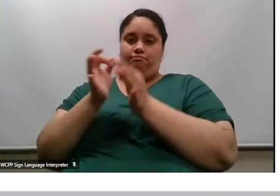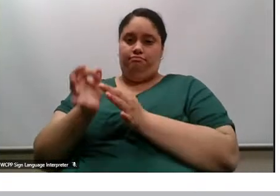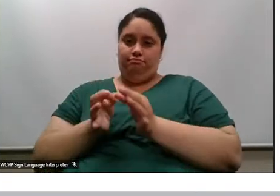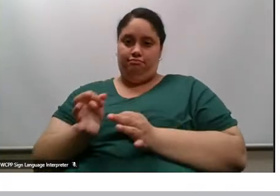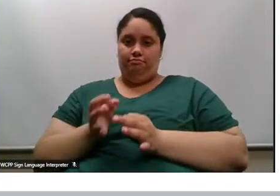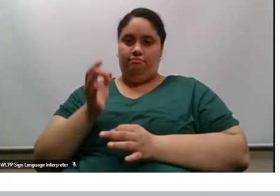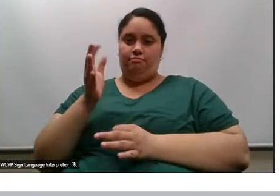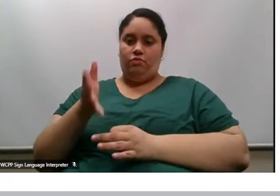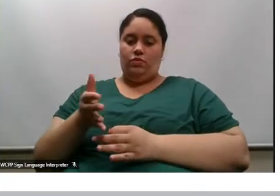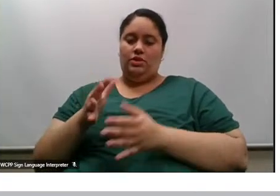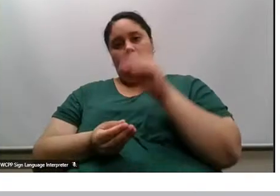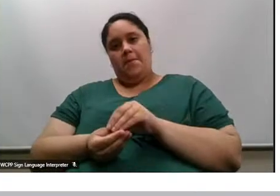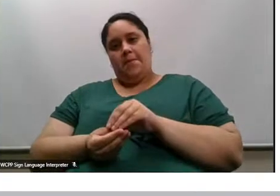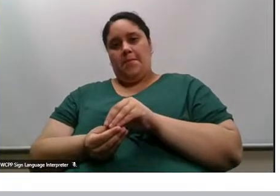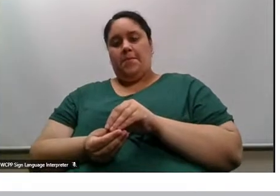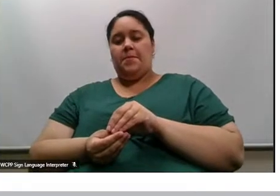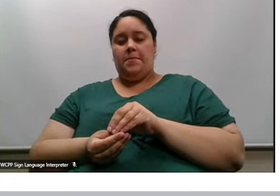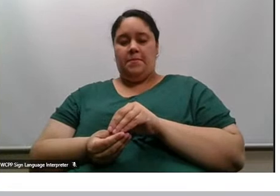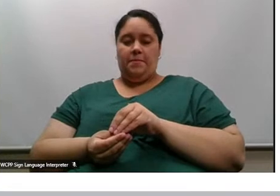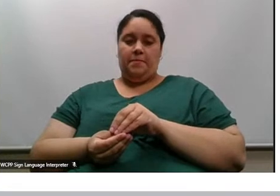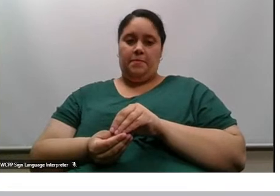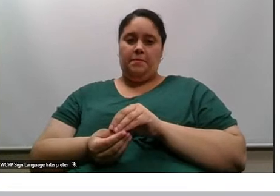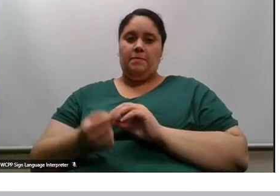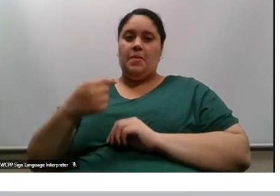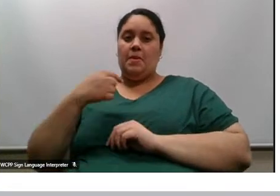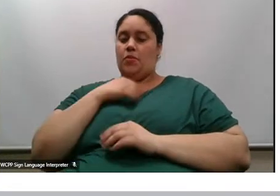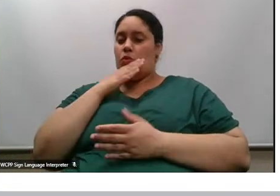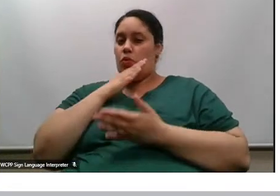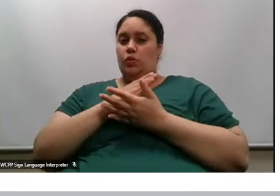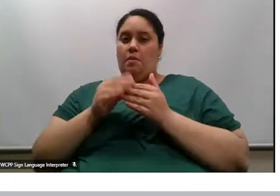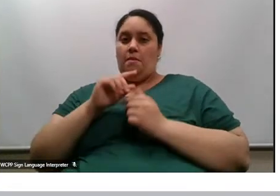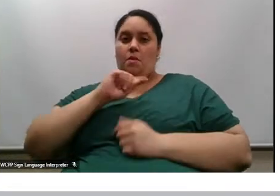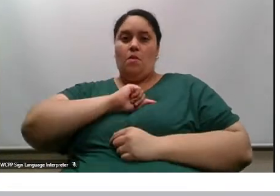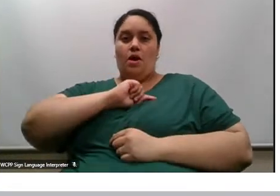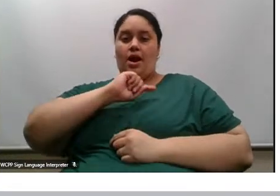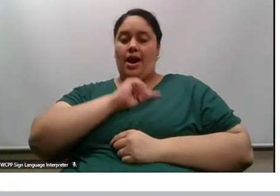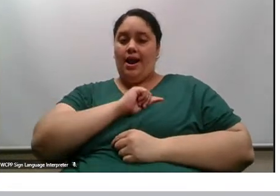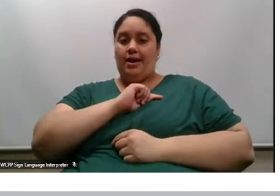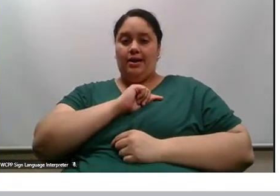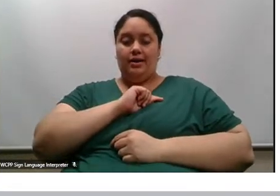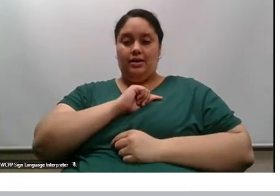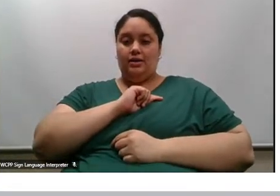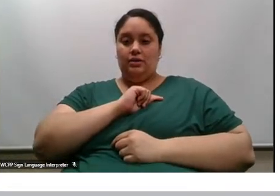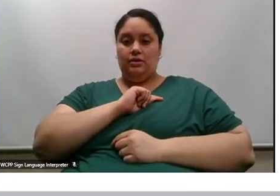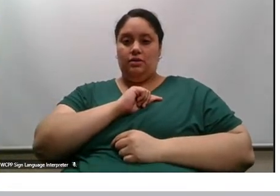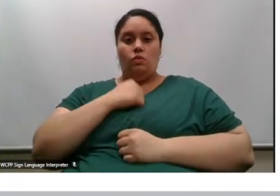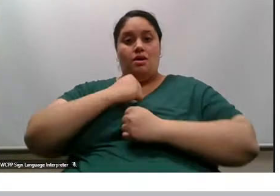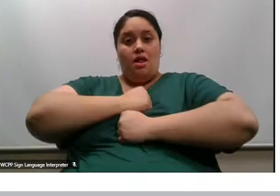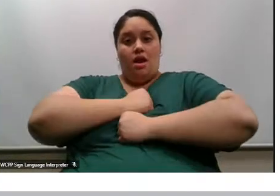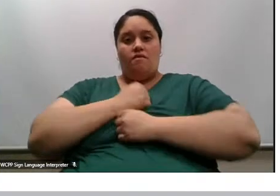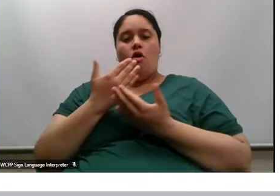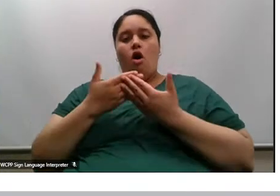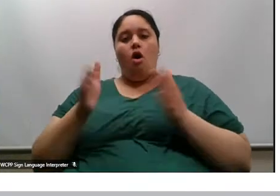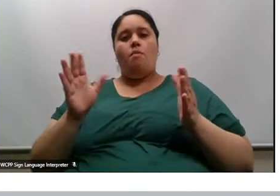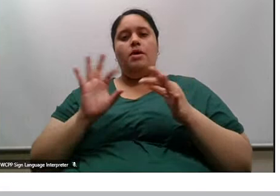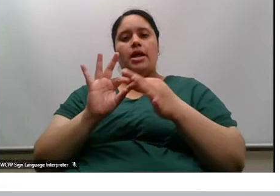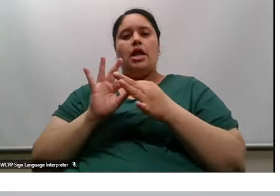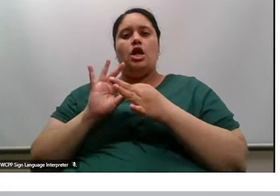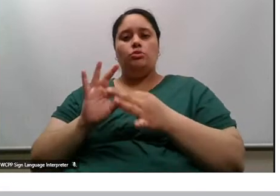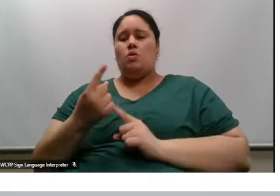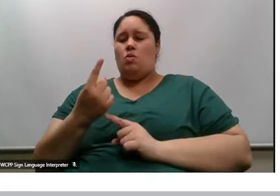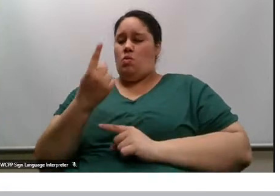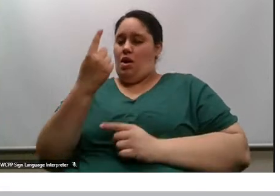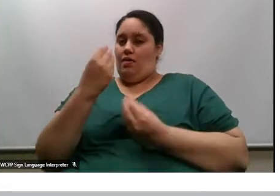sum up that entire thing. I'm not even sure, members, because we love open engagement. The one thing is